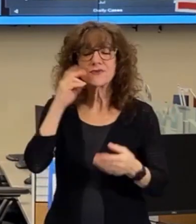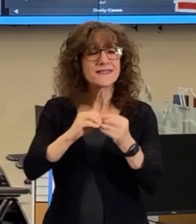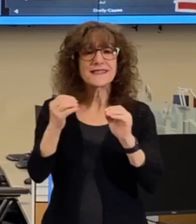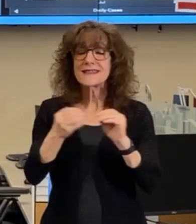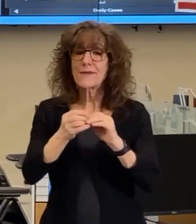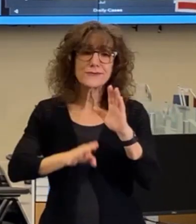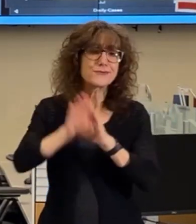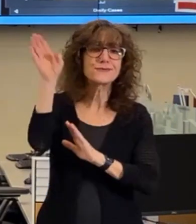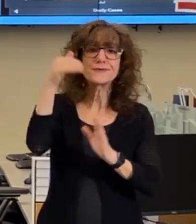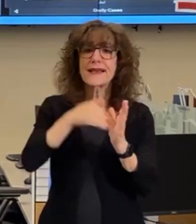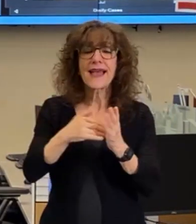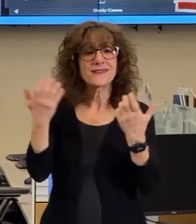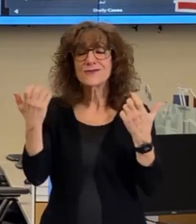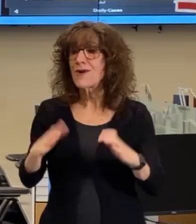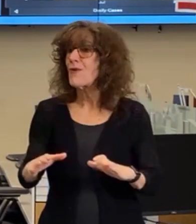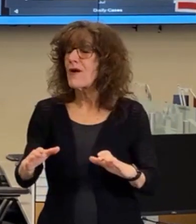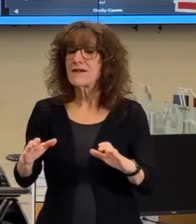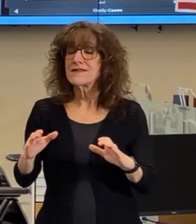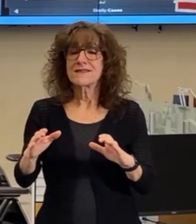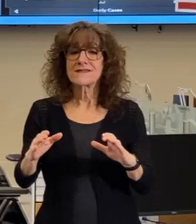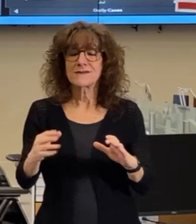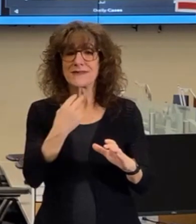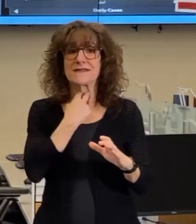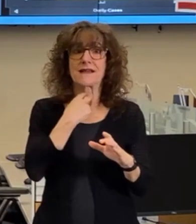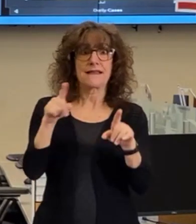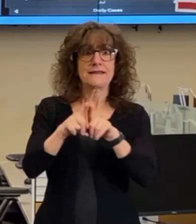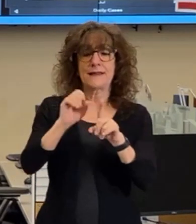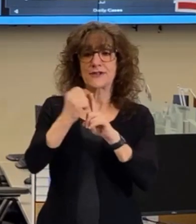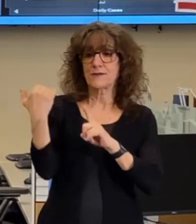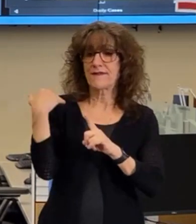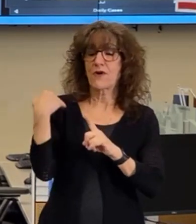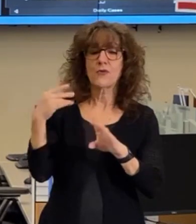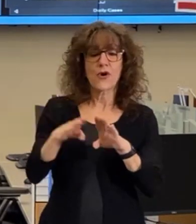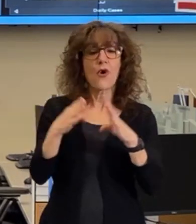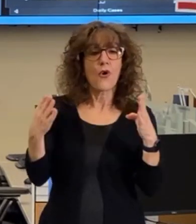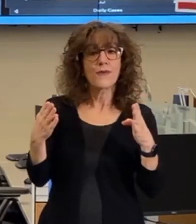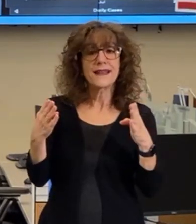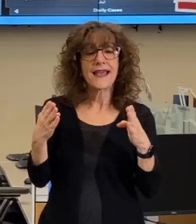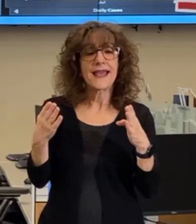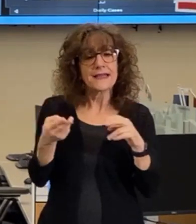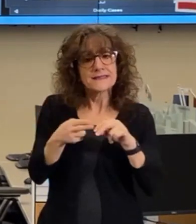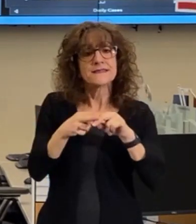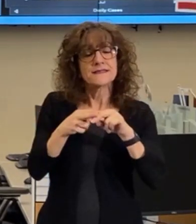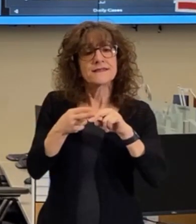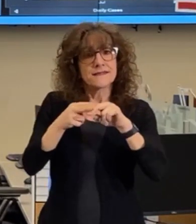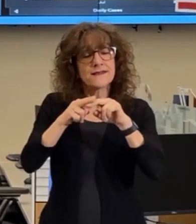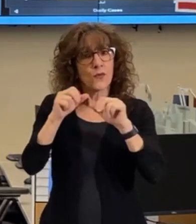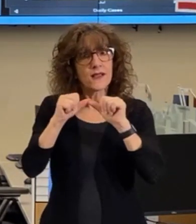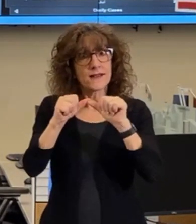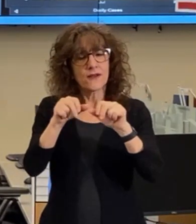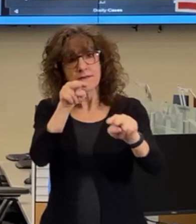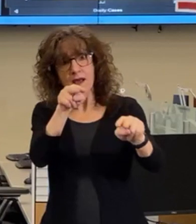and don't want to see us get back in the situation we've been in. So we are opening up, increasing capacity, and we'll continue